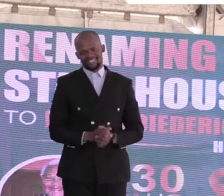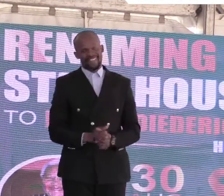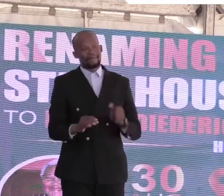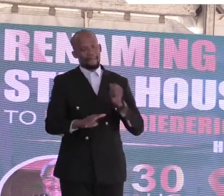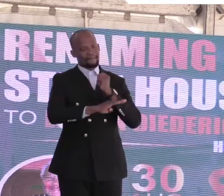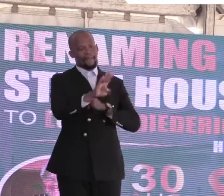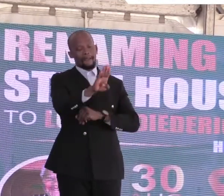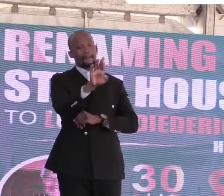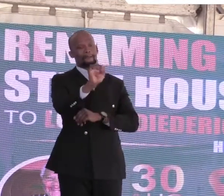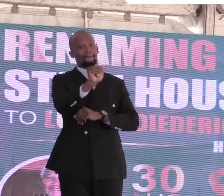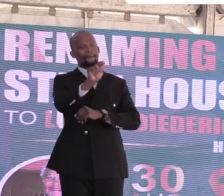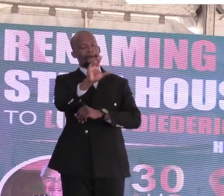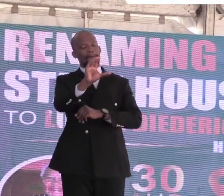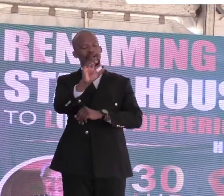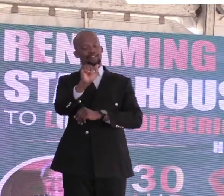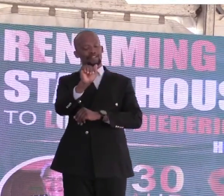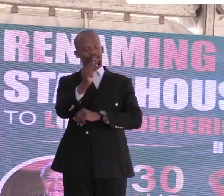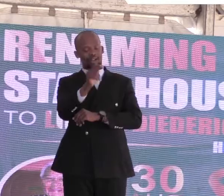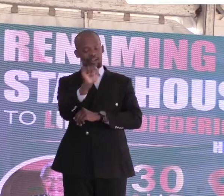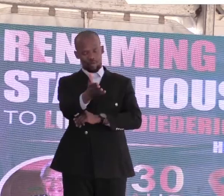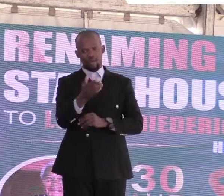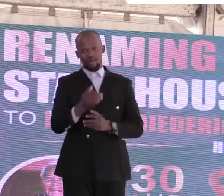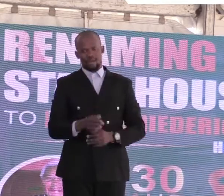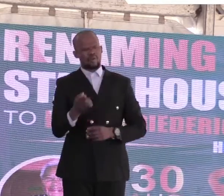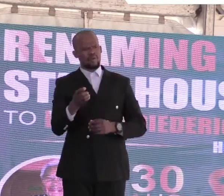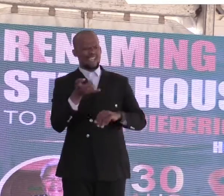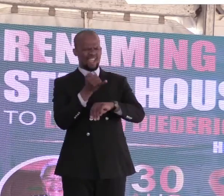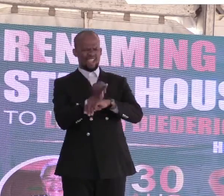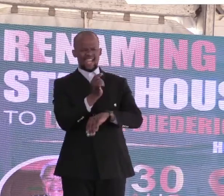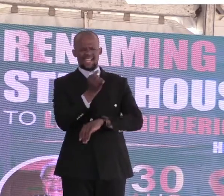grounded. From an early age,